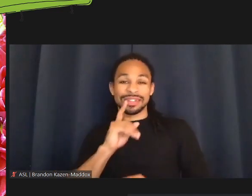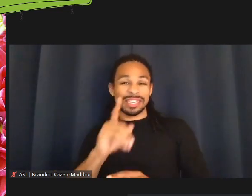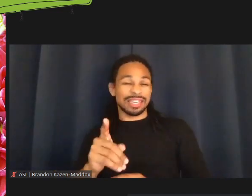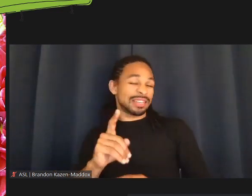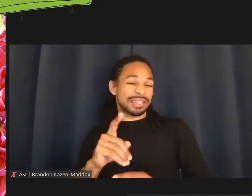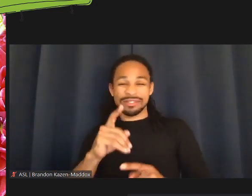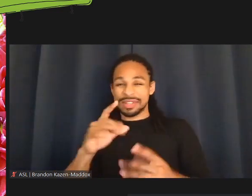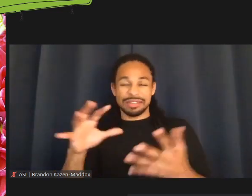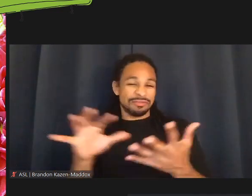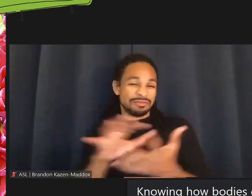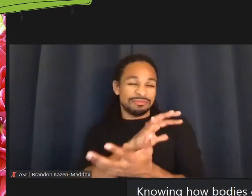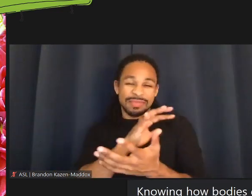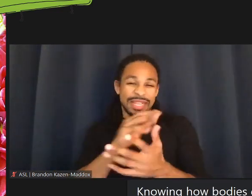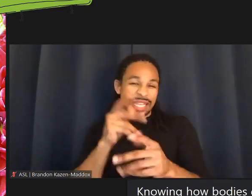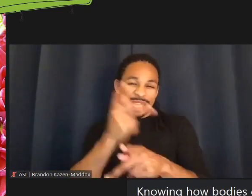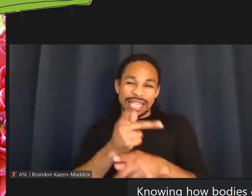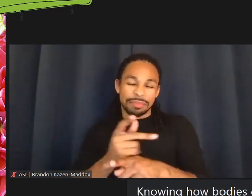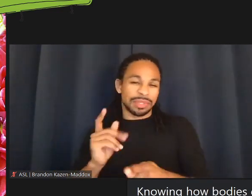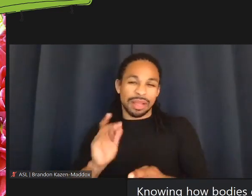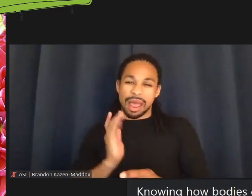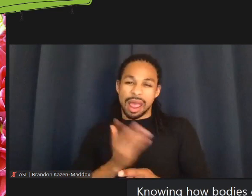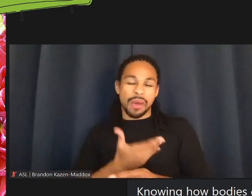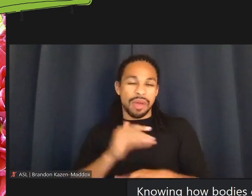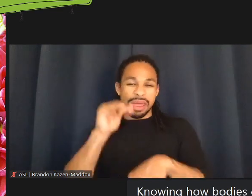to be lost at sea.